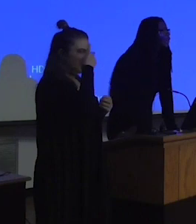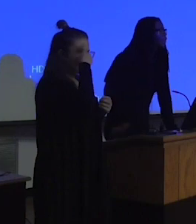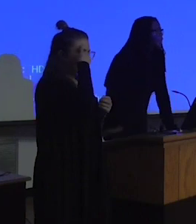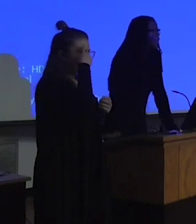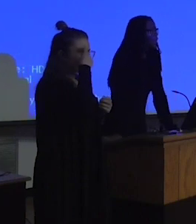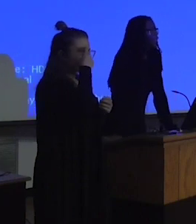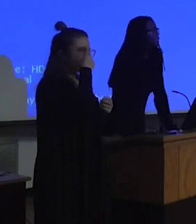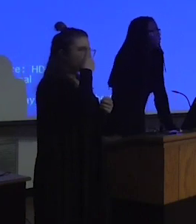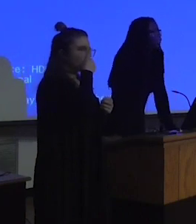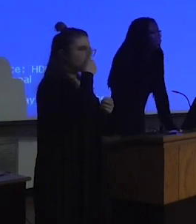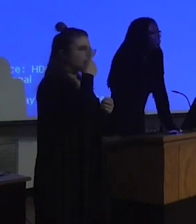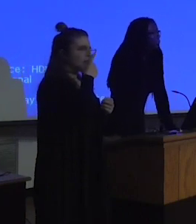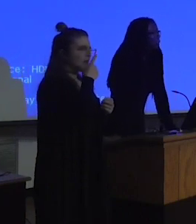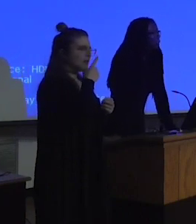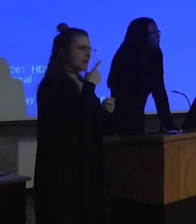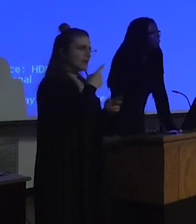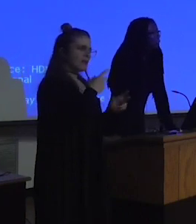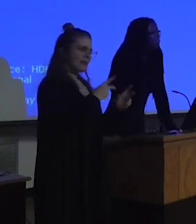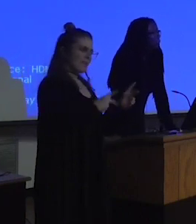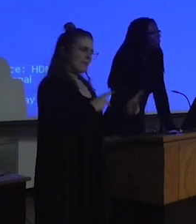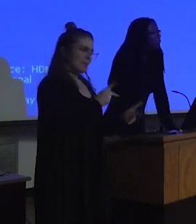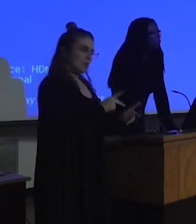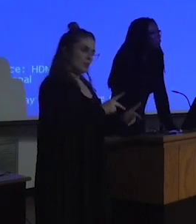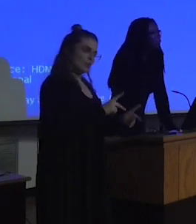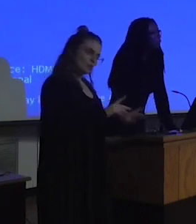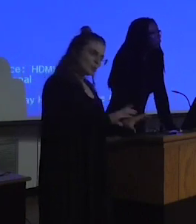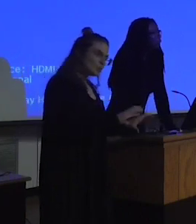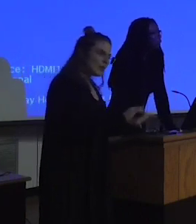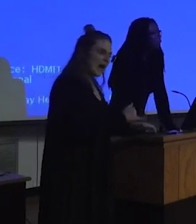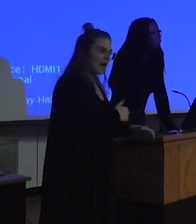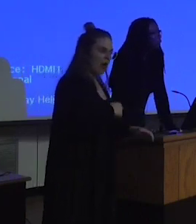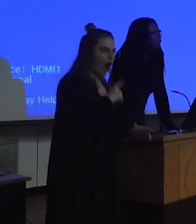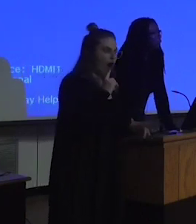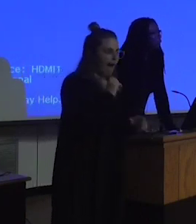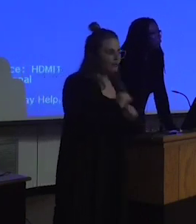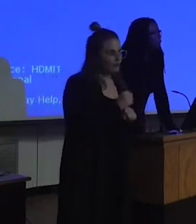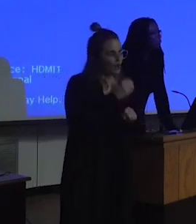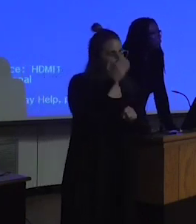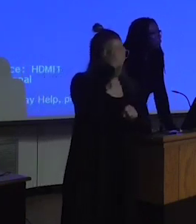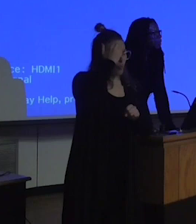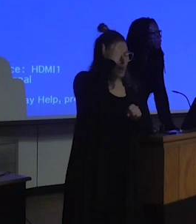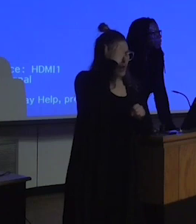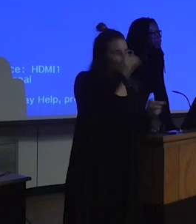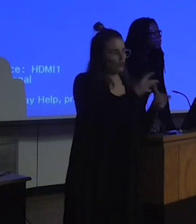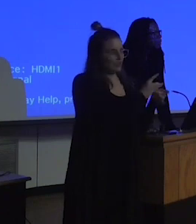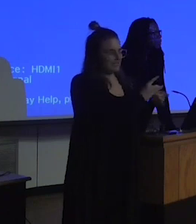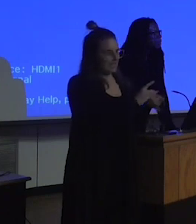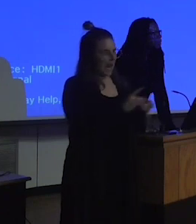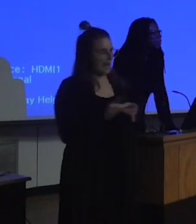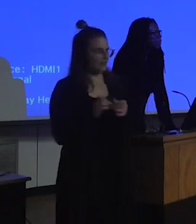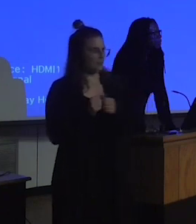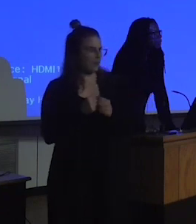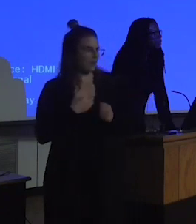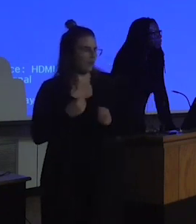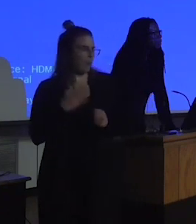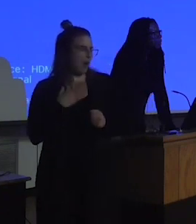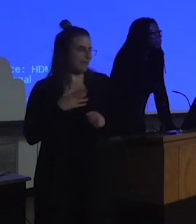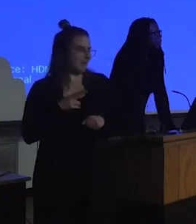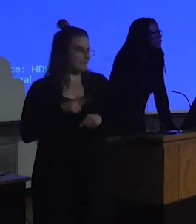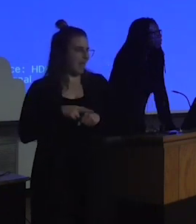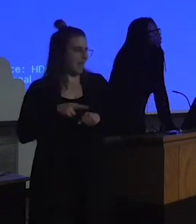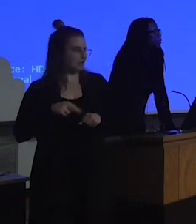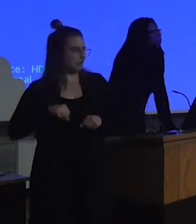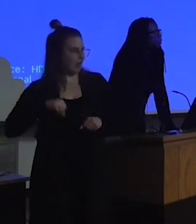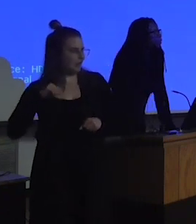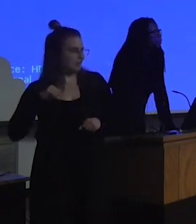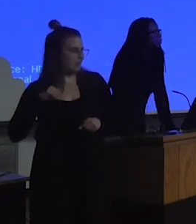How much do you think that people who do that are aware of like the ties to like white nationalism that can be connected versus just